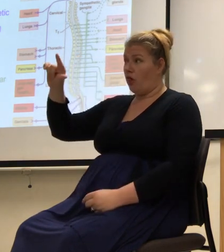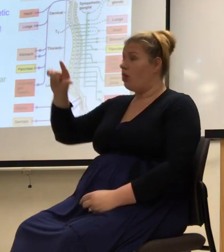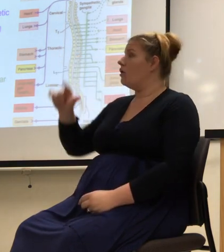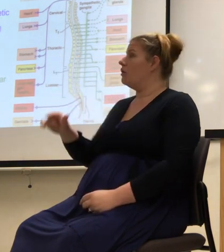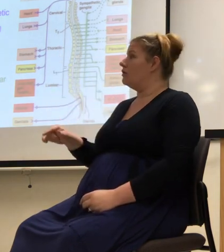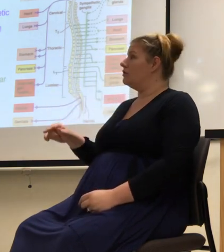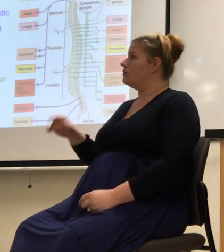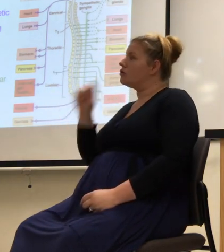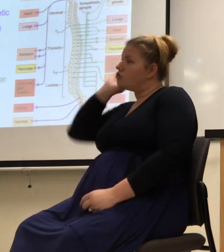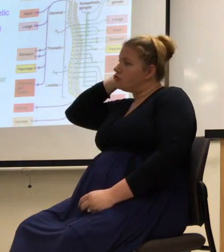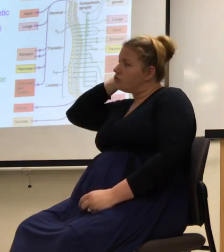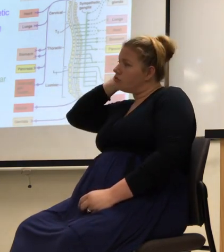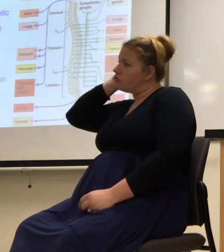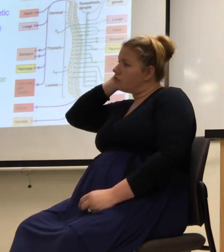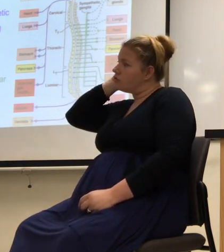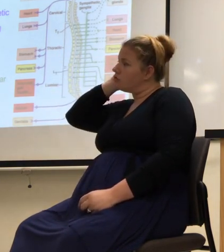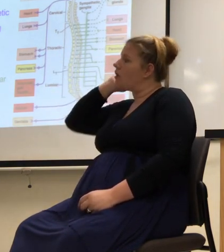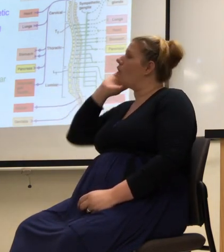Parasympathetic.